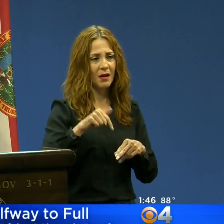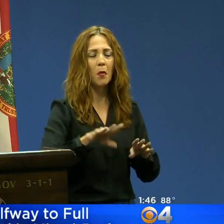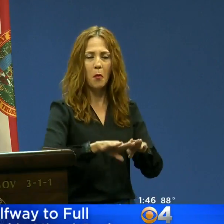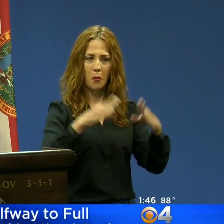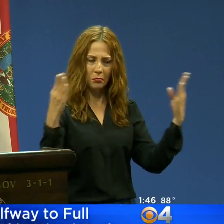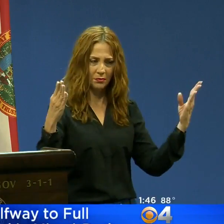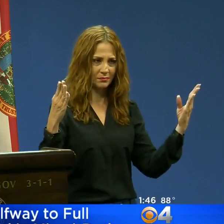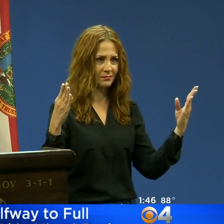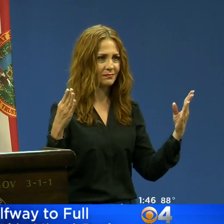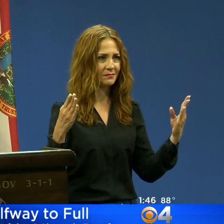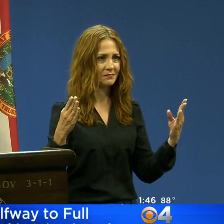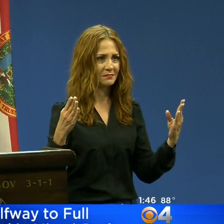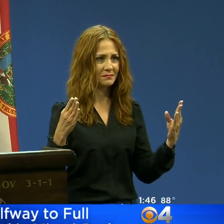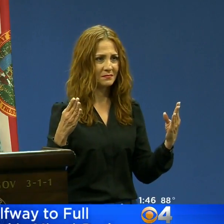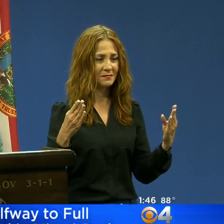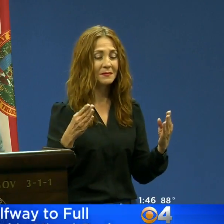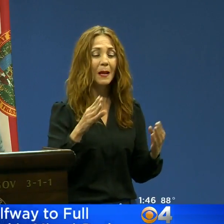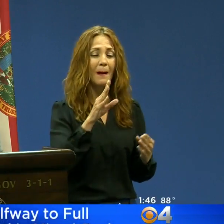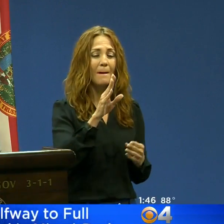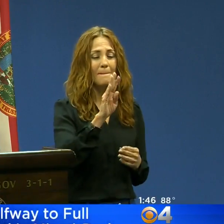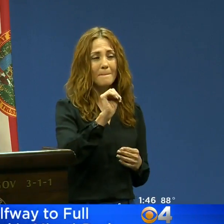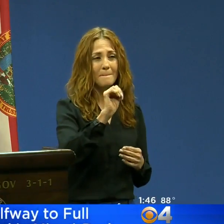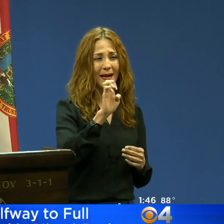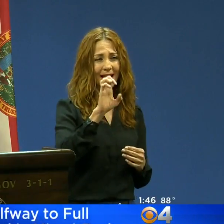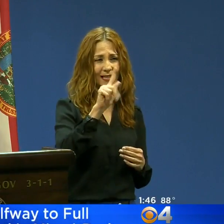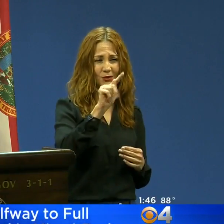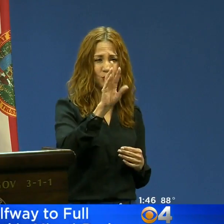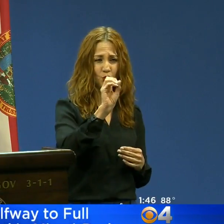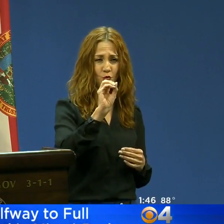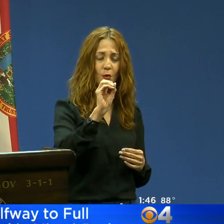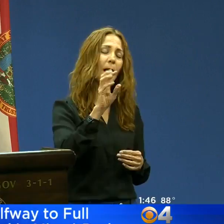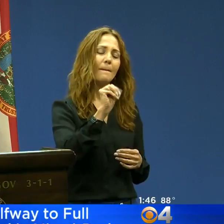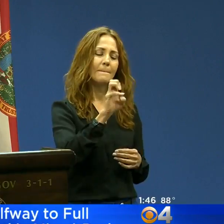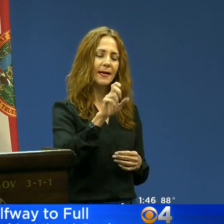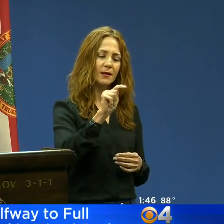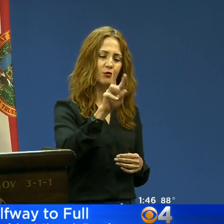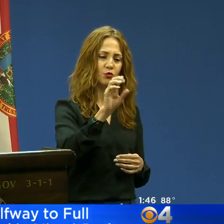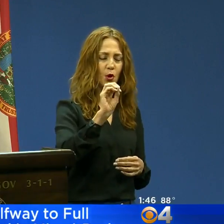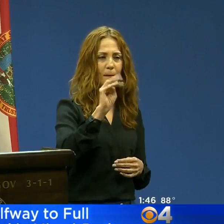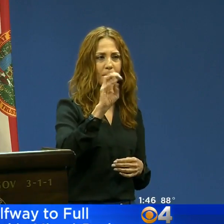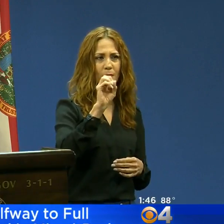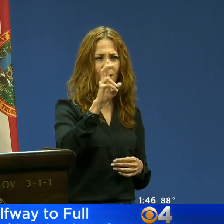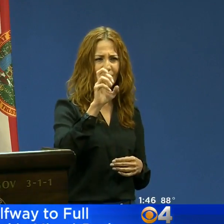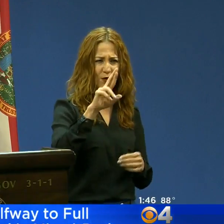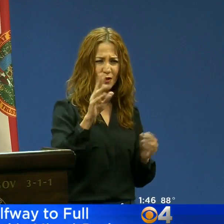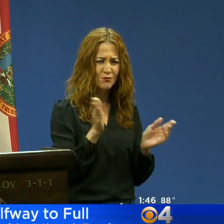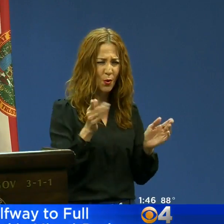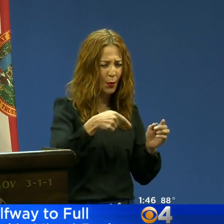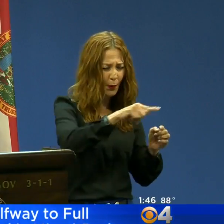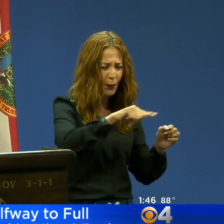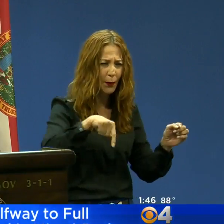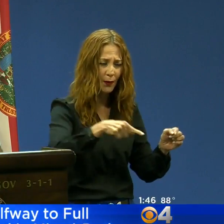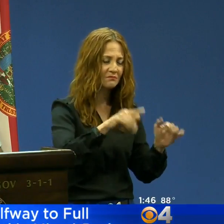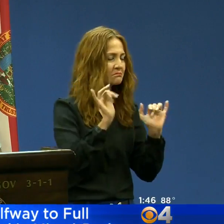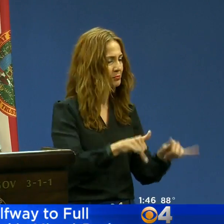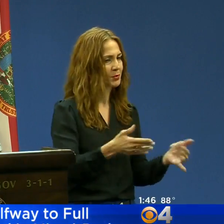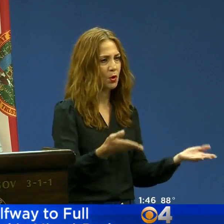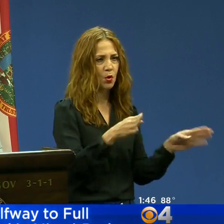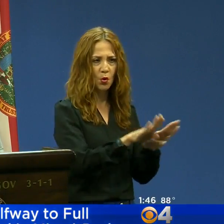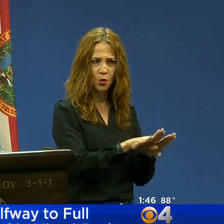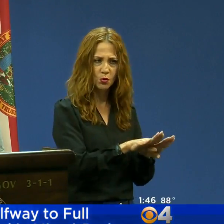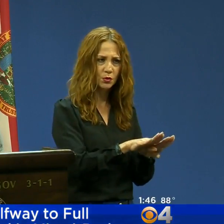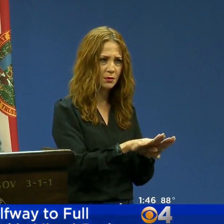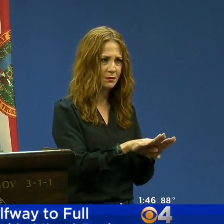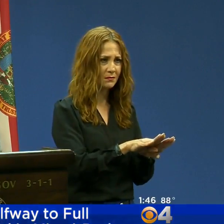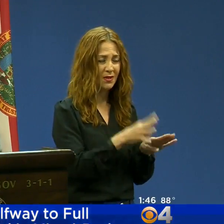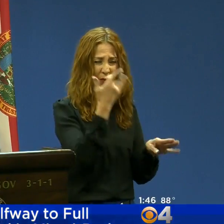closed until further notice. However, a Metro bus shuttle is running on the Metro Mover routes. And the reason the Metro Mover is closed is that